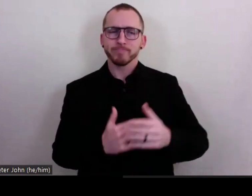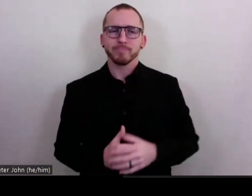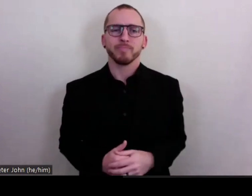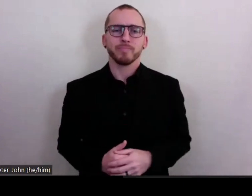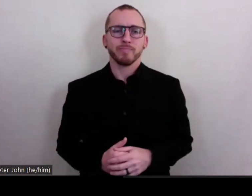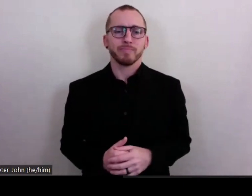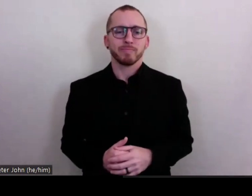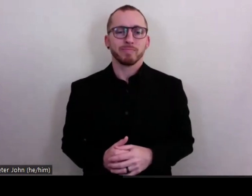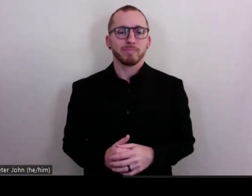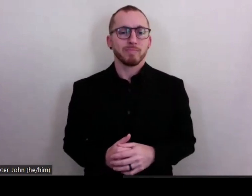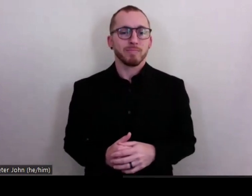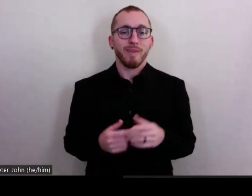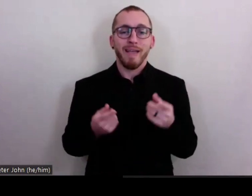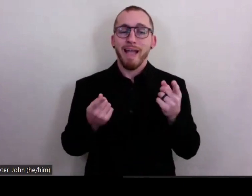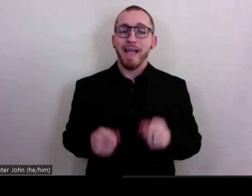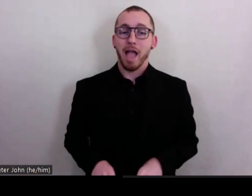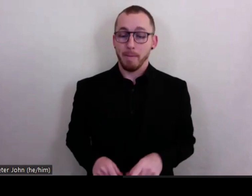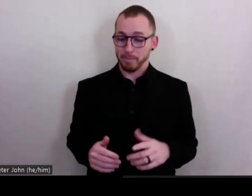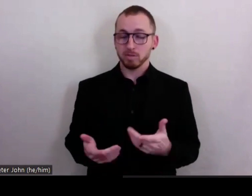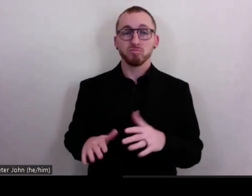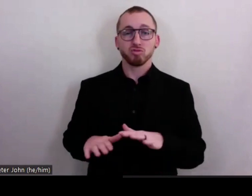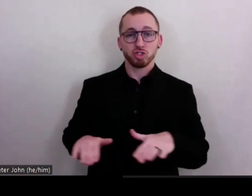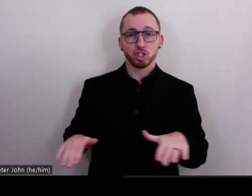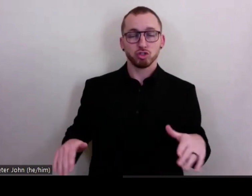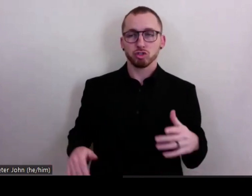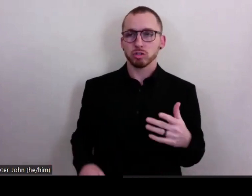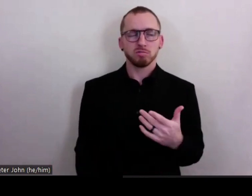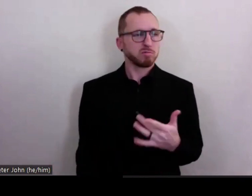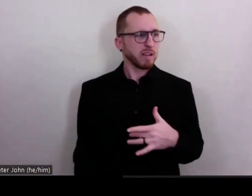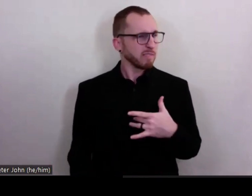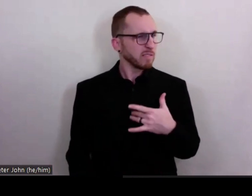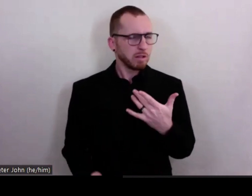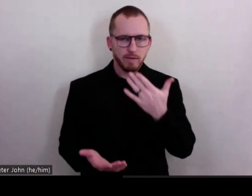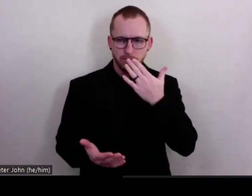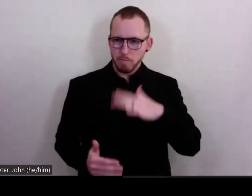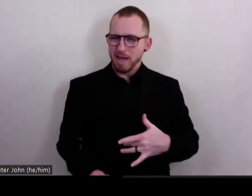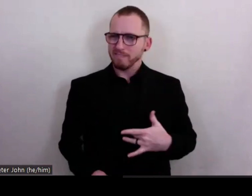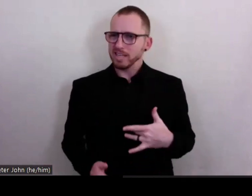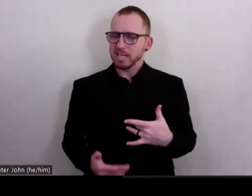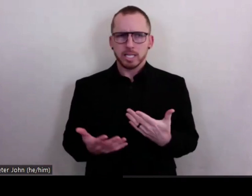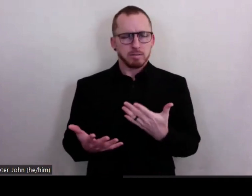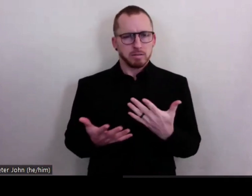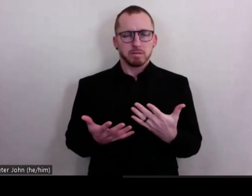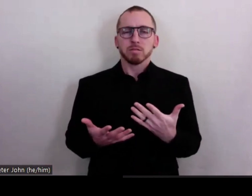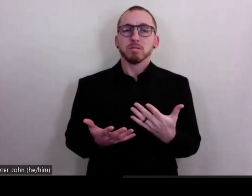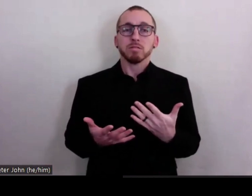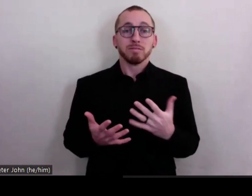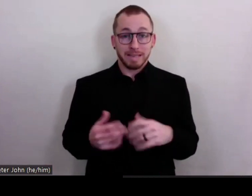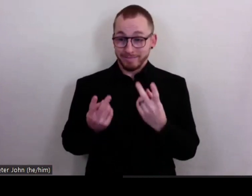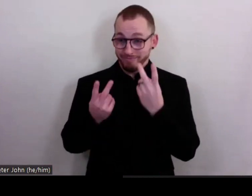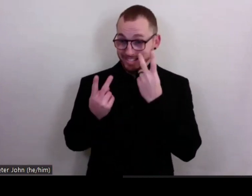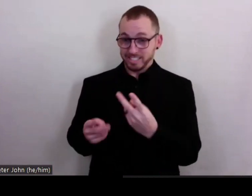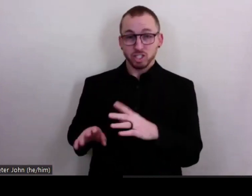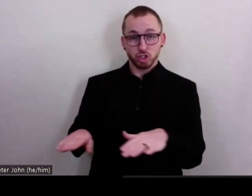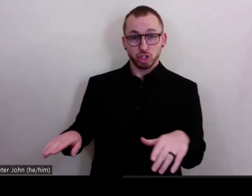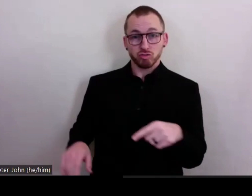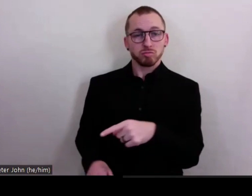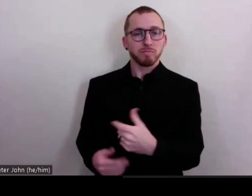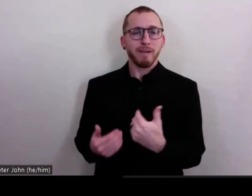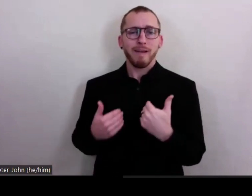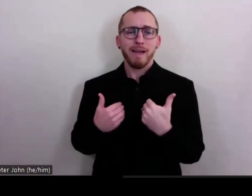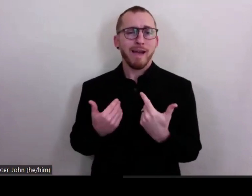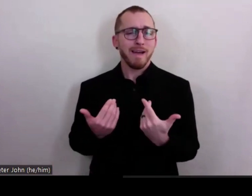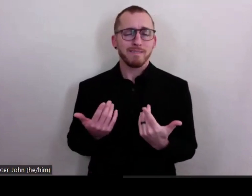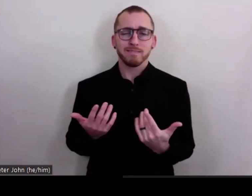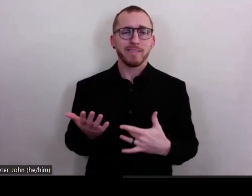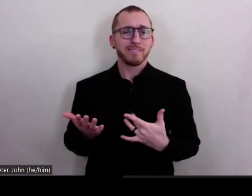one of the things that, you know, we do when we talk about development, right, is when we see a kid and they have maybe a feeling come up,